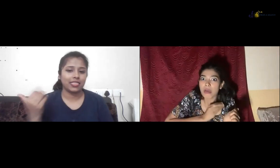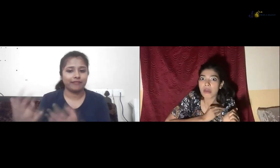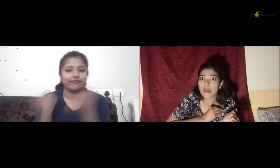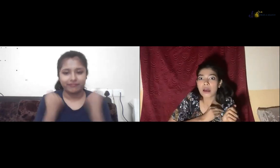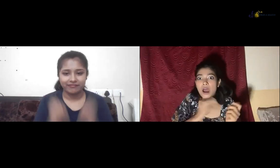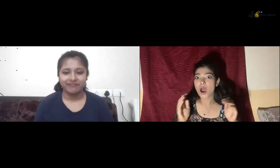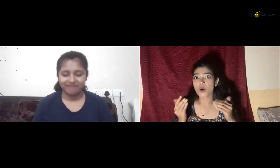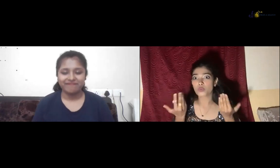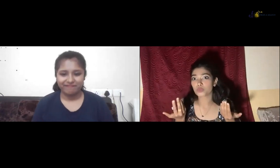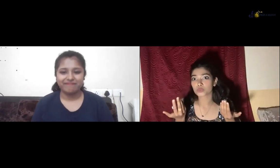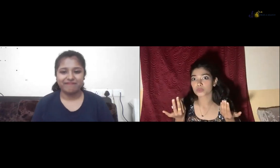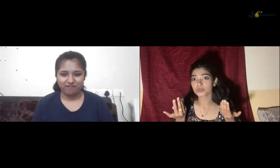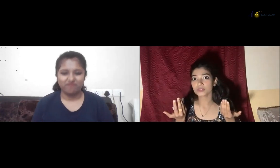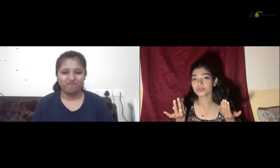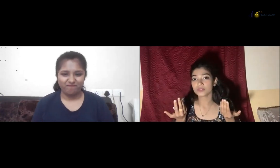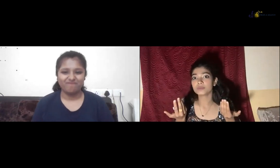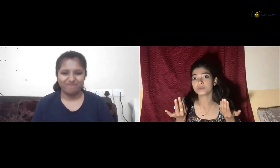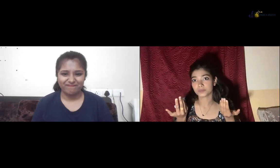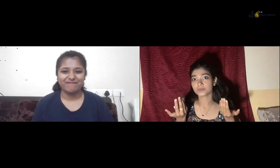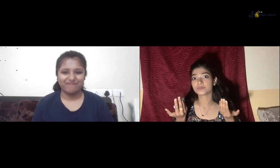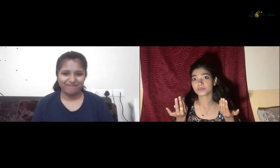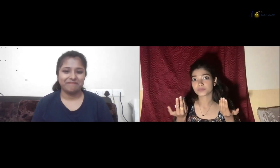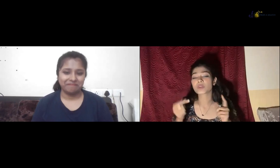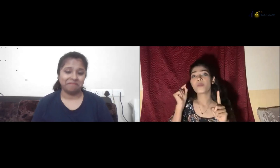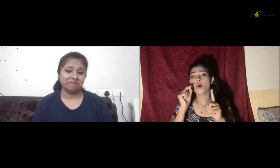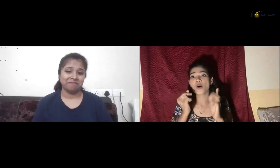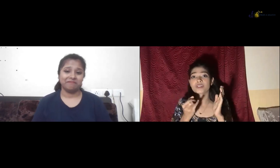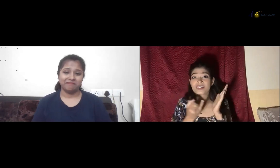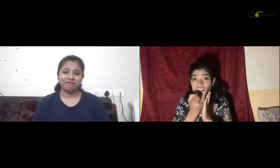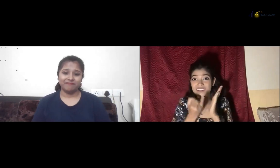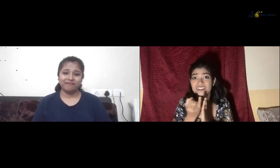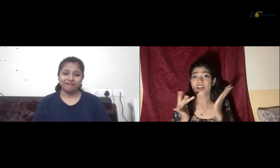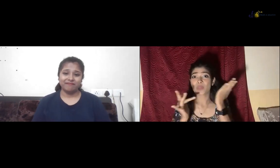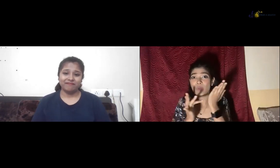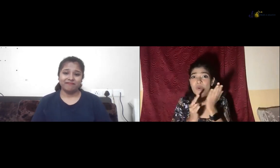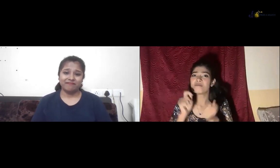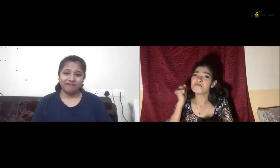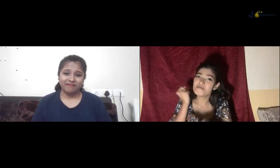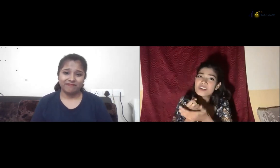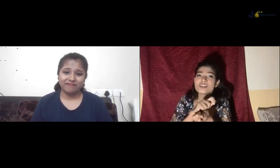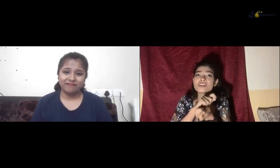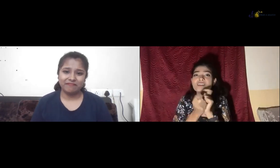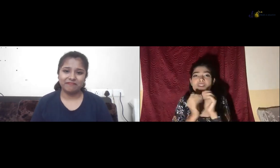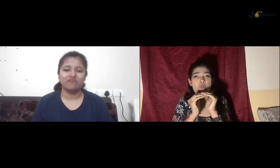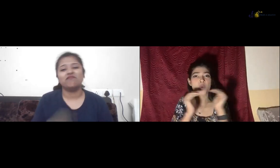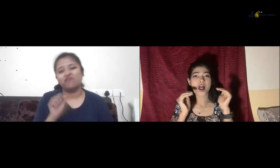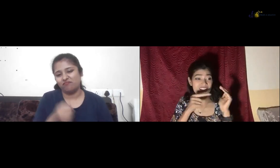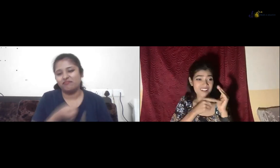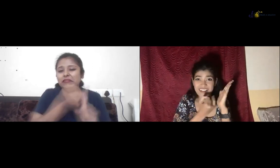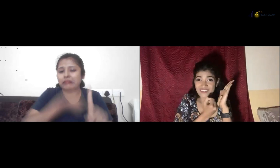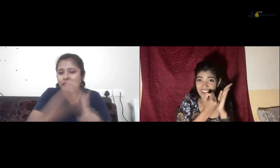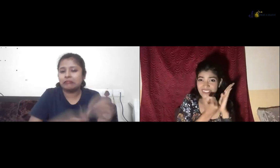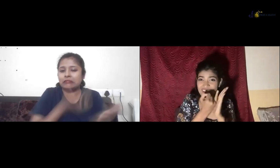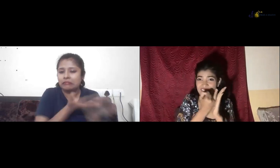CCTV camera. So people feel scared. Yes, right. People might get kidnapped too. So this is the reason in village area we need to